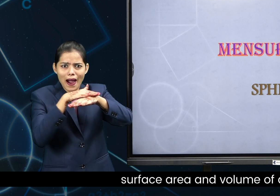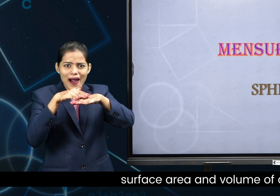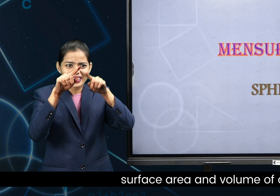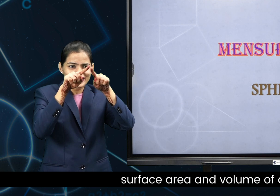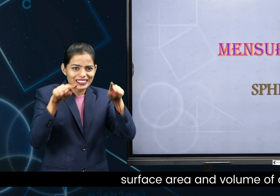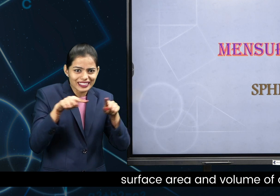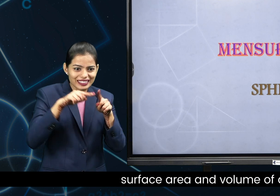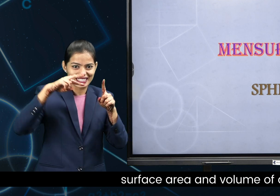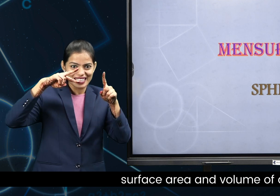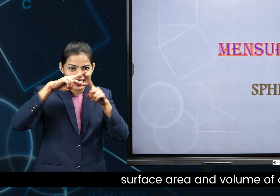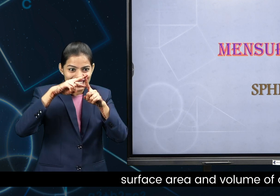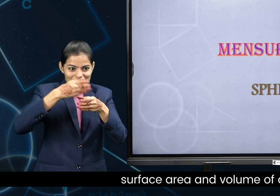prism.